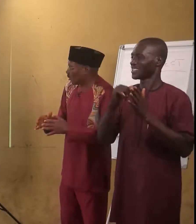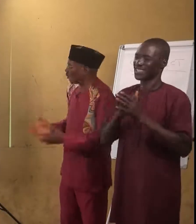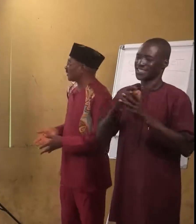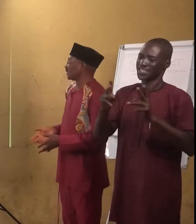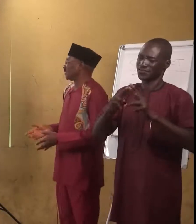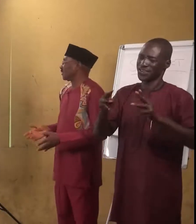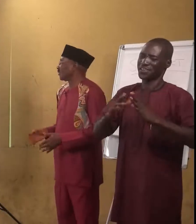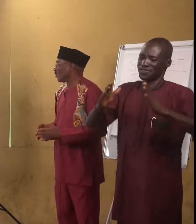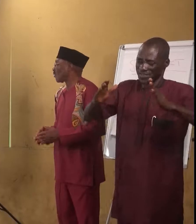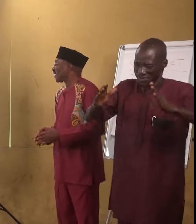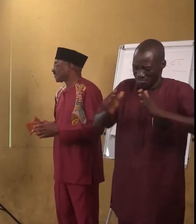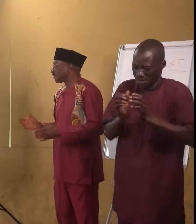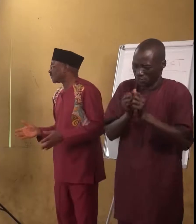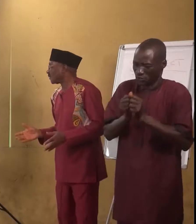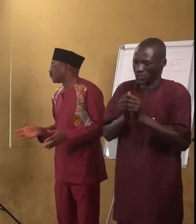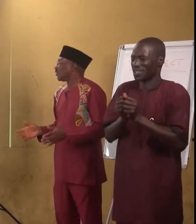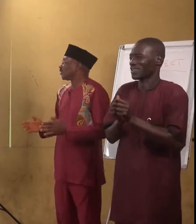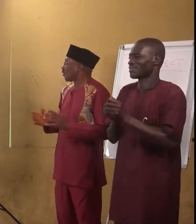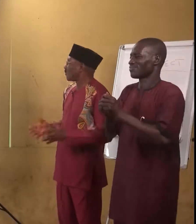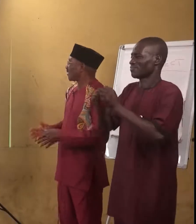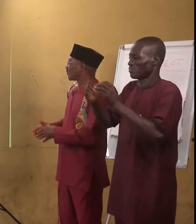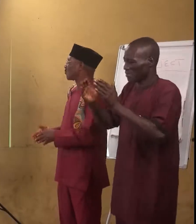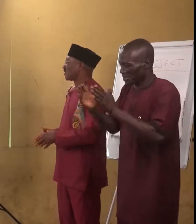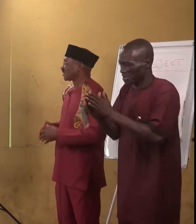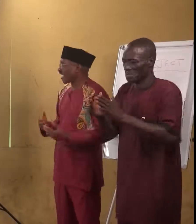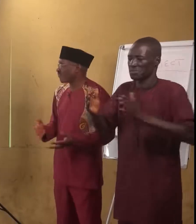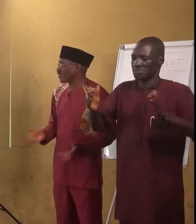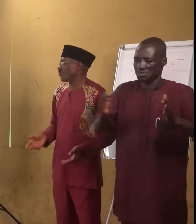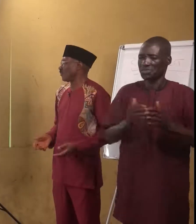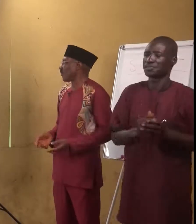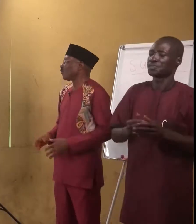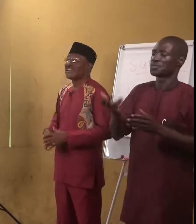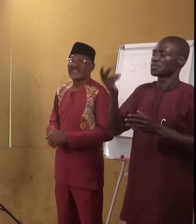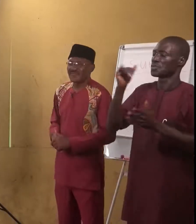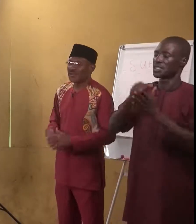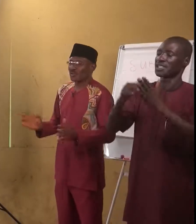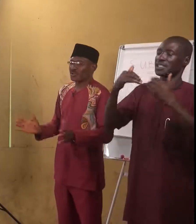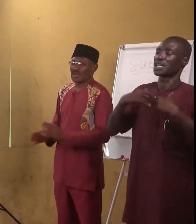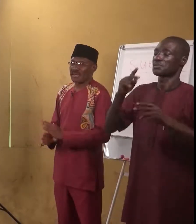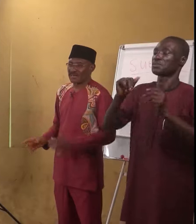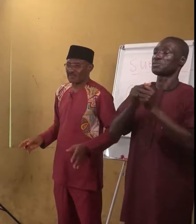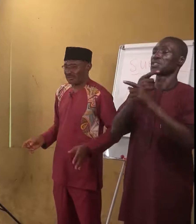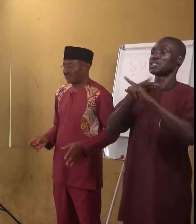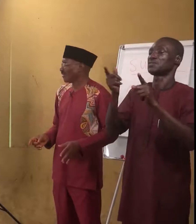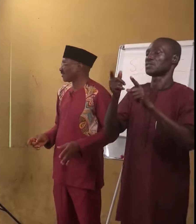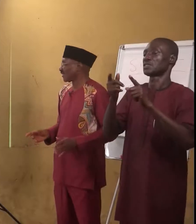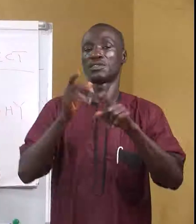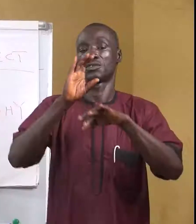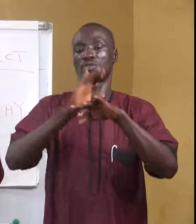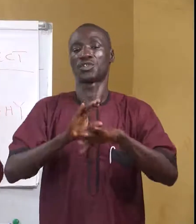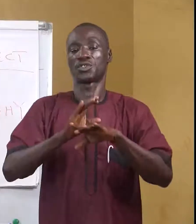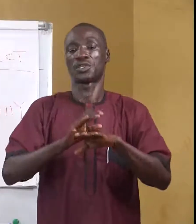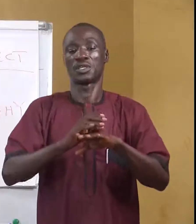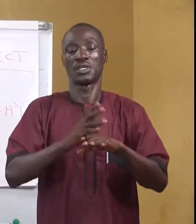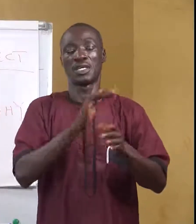densely populated. The urban settlements have people with different cultural backgrounds. That is